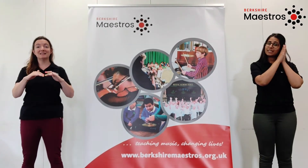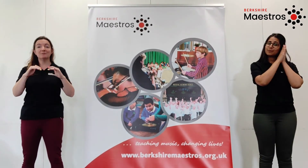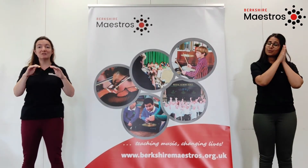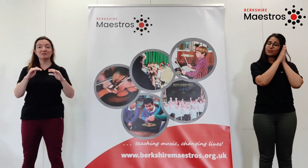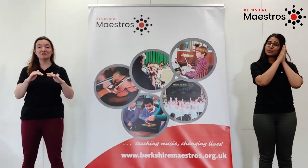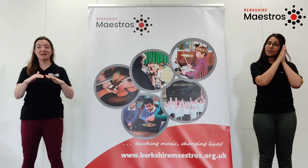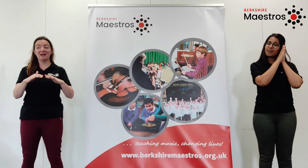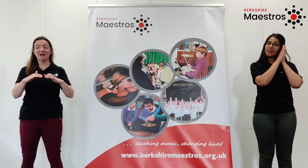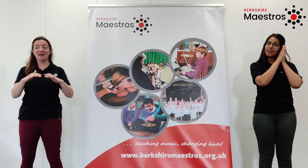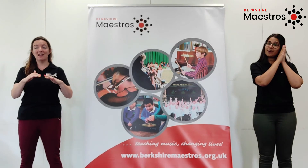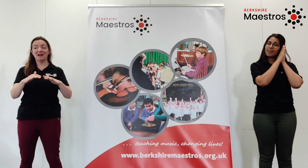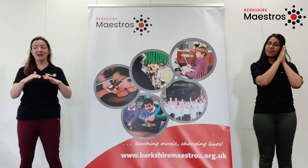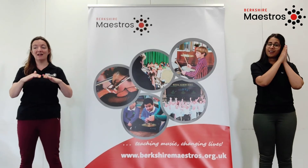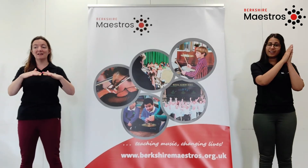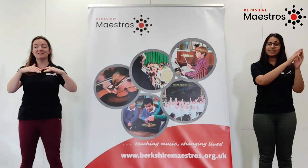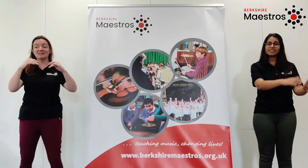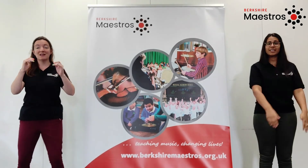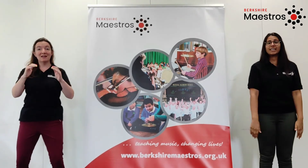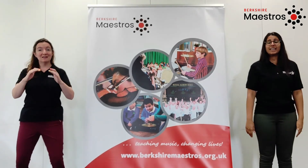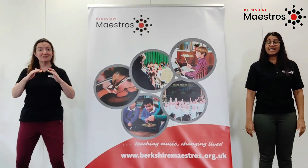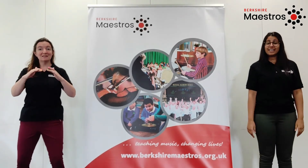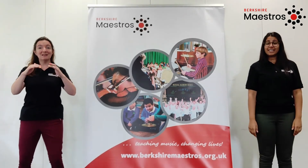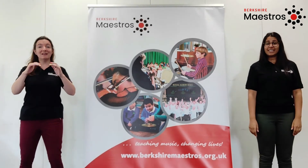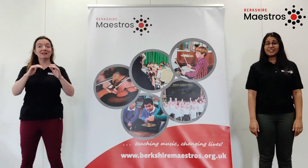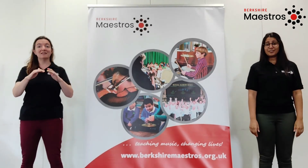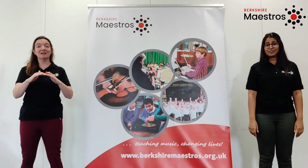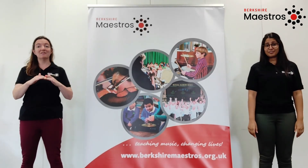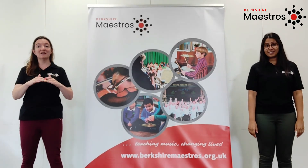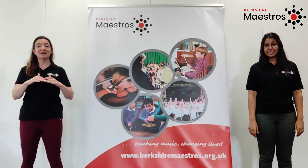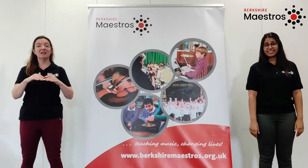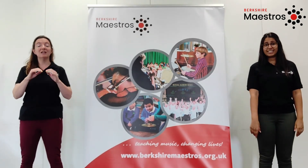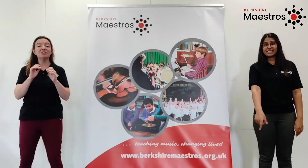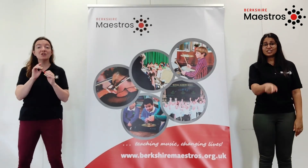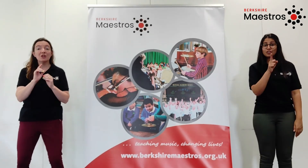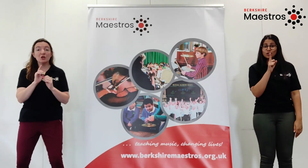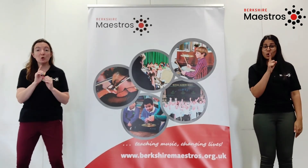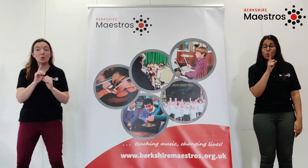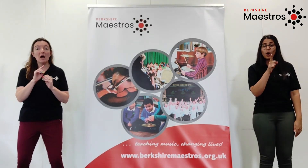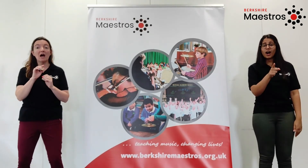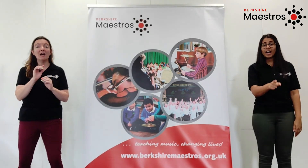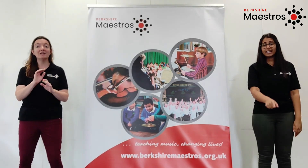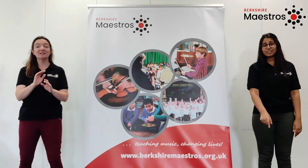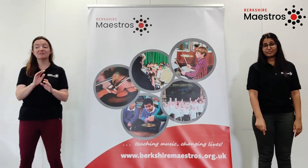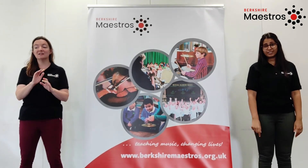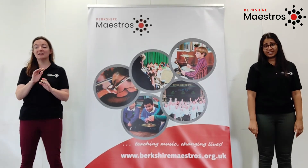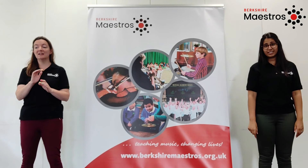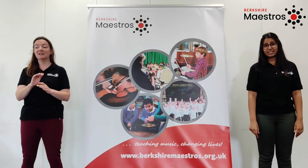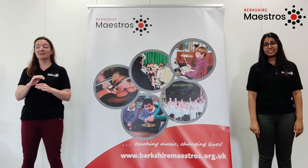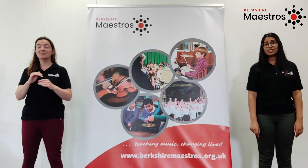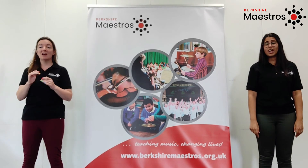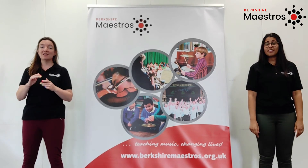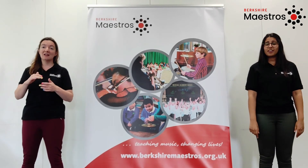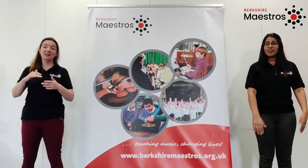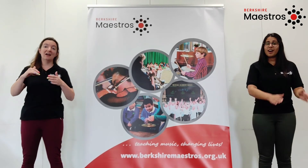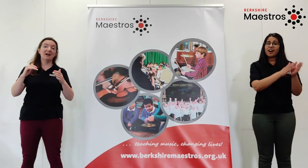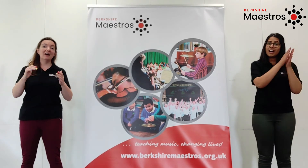sleeps tonight. Near the village, the quiet village, the